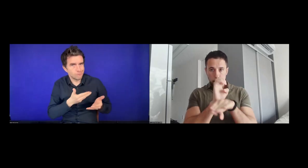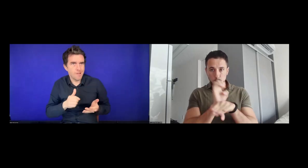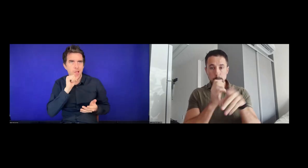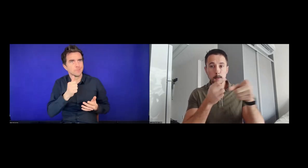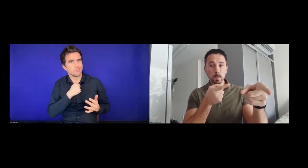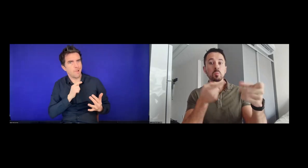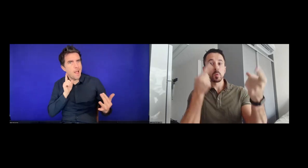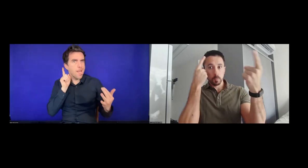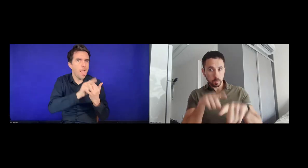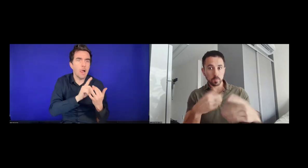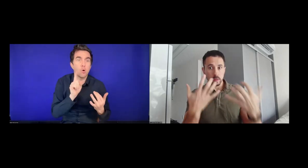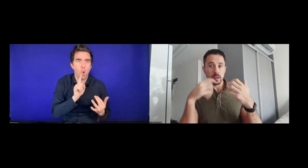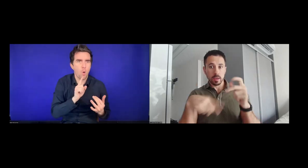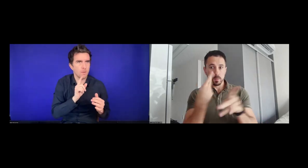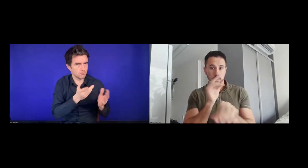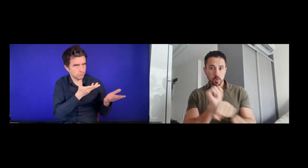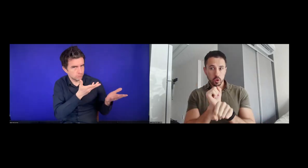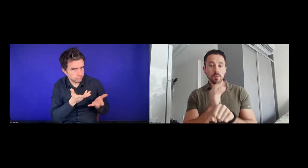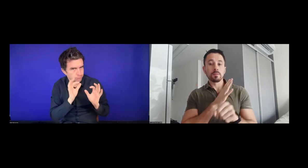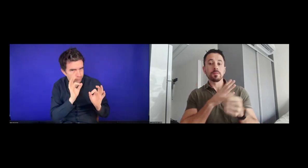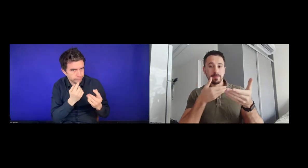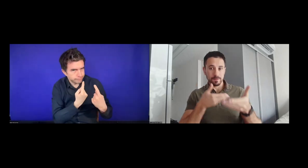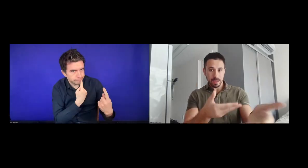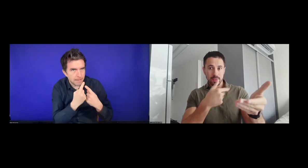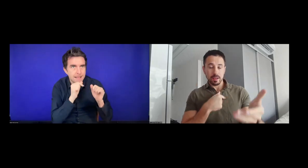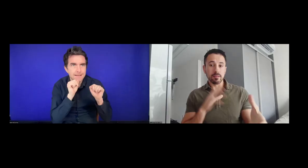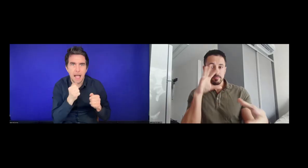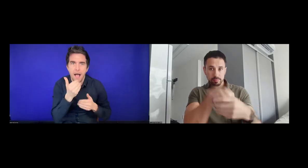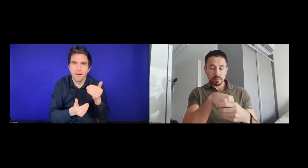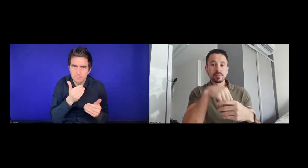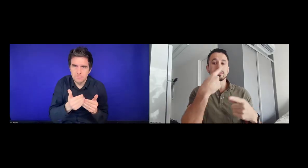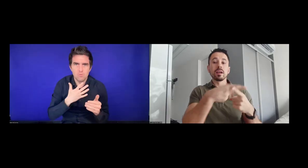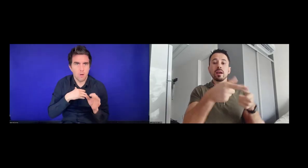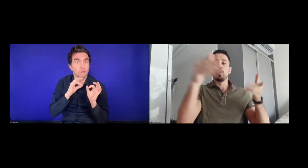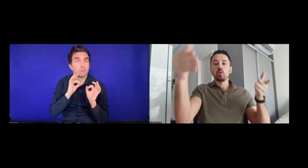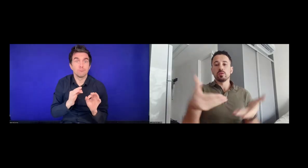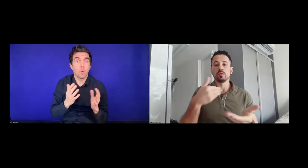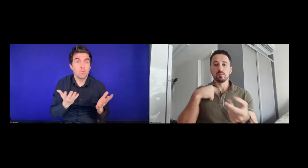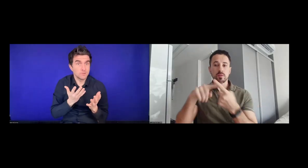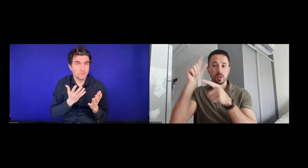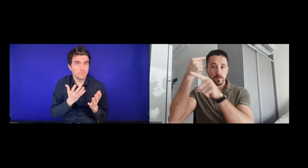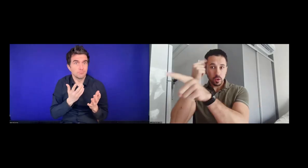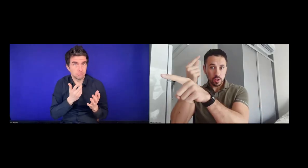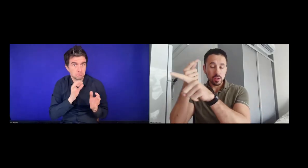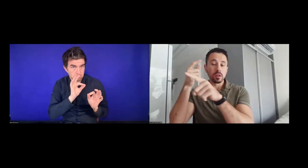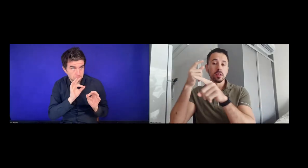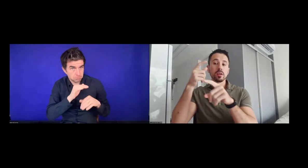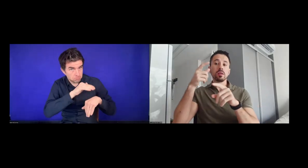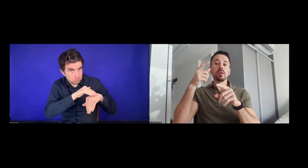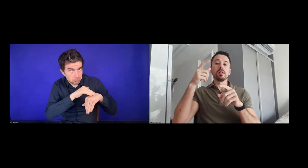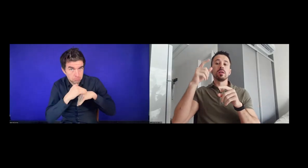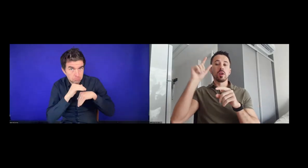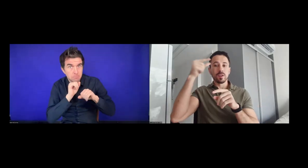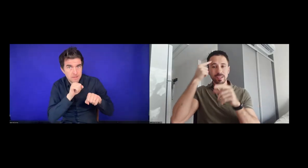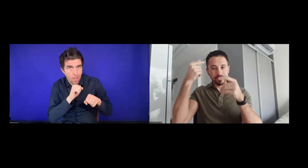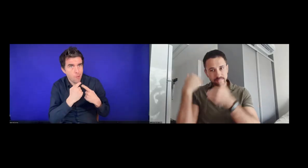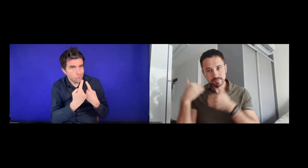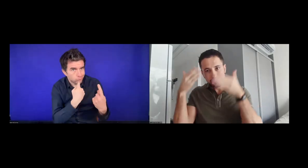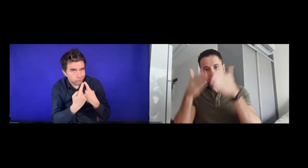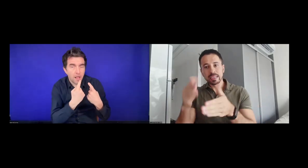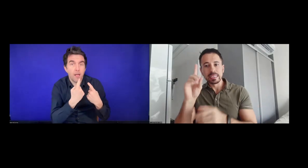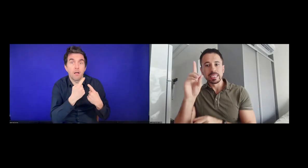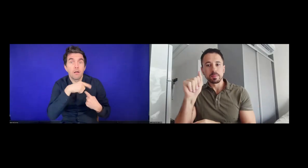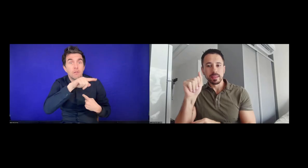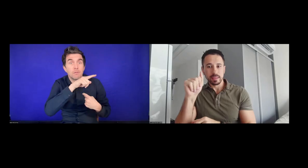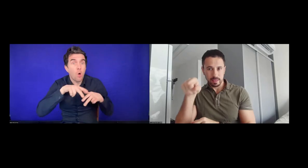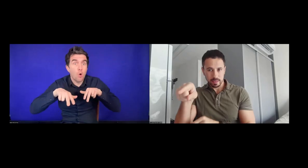community, the organization. And so in Ecuador, that's exactly what we did. We were invited by the national organization there in Ecuador. We also